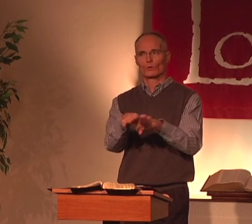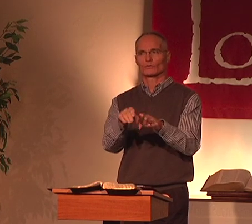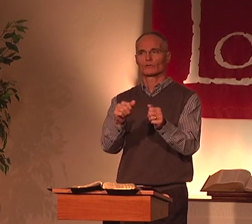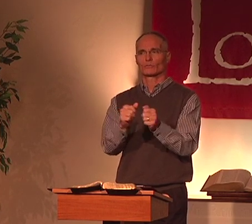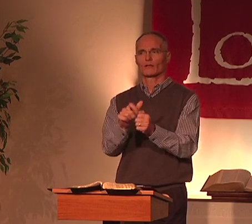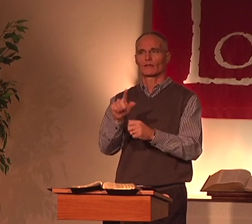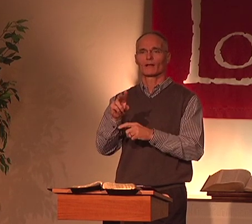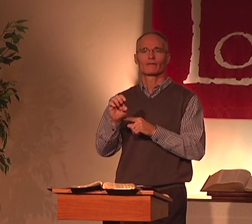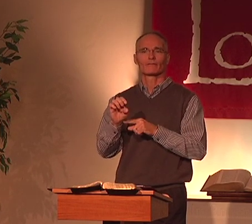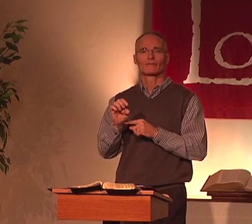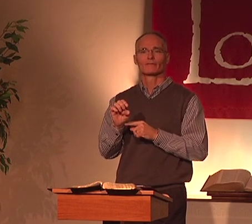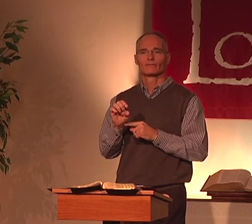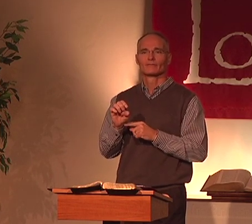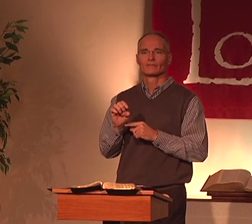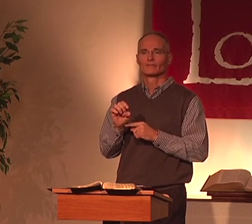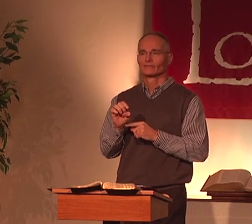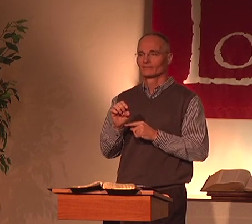Corinthians And he closes With love